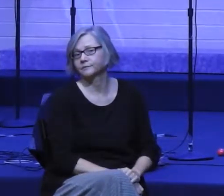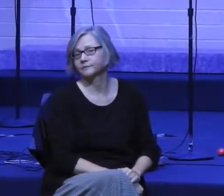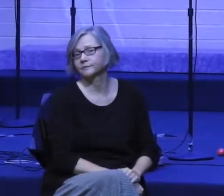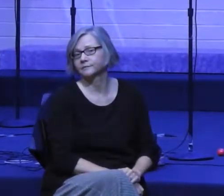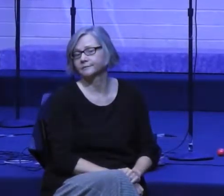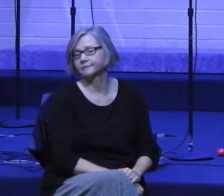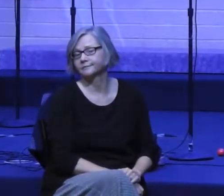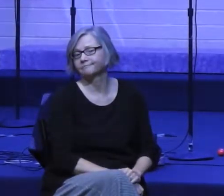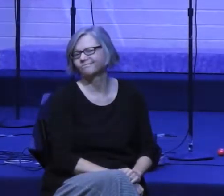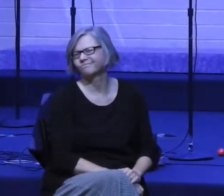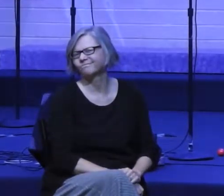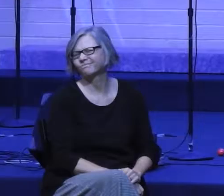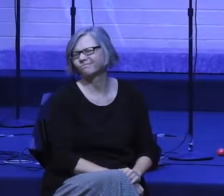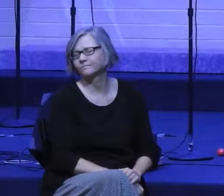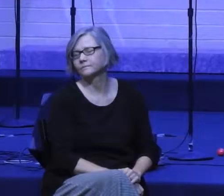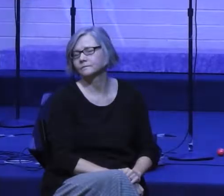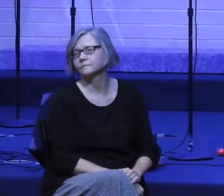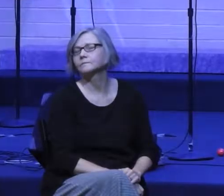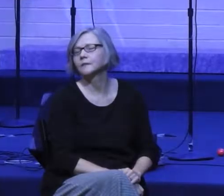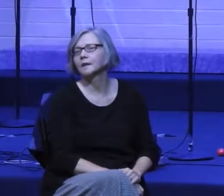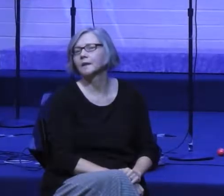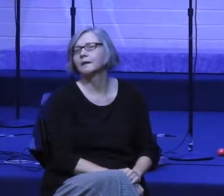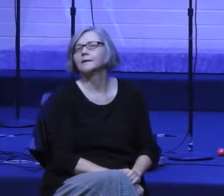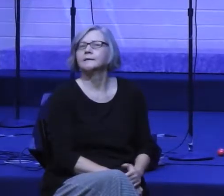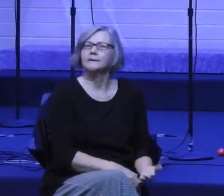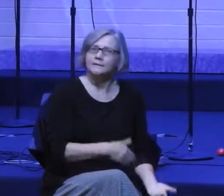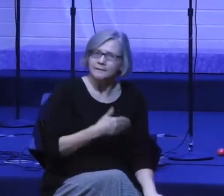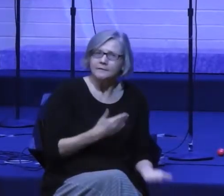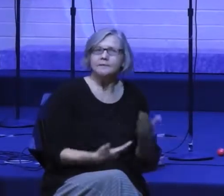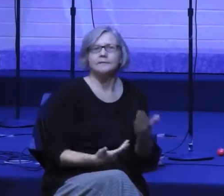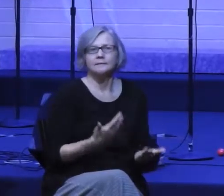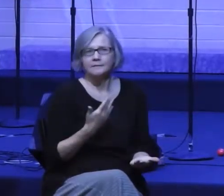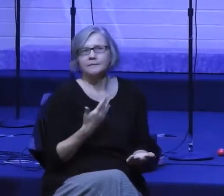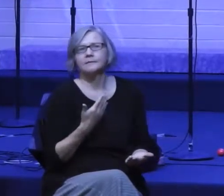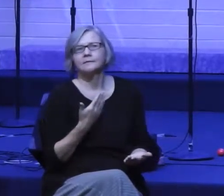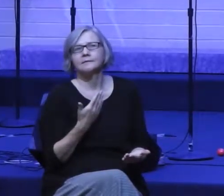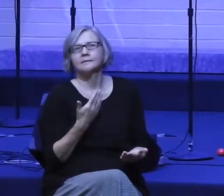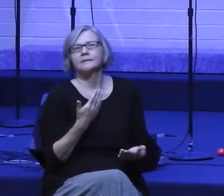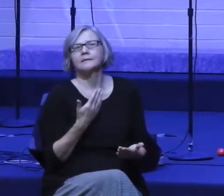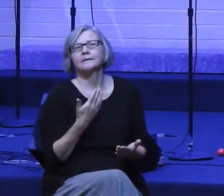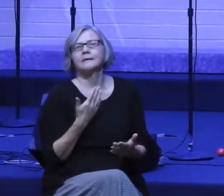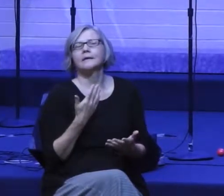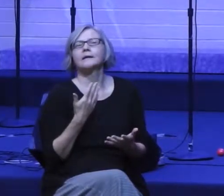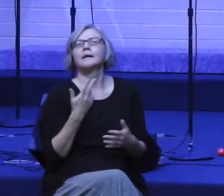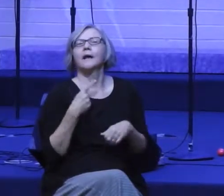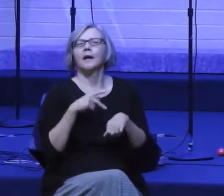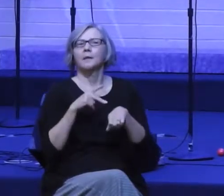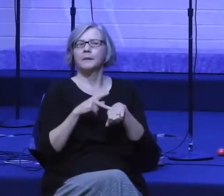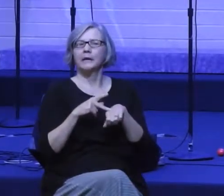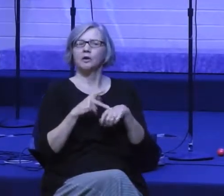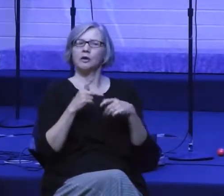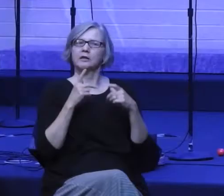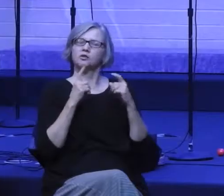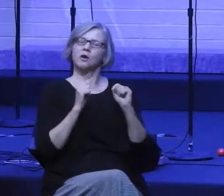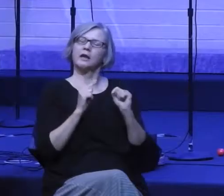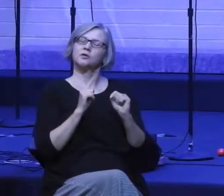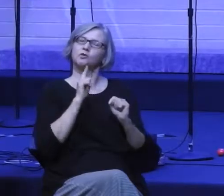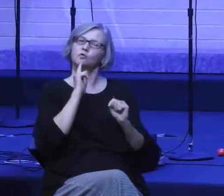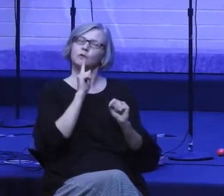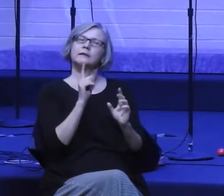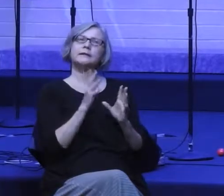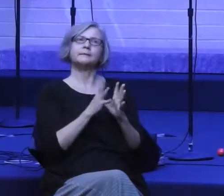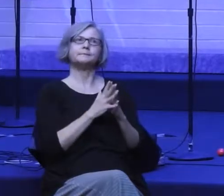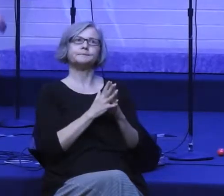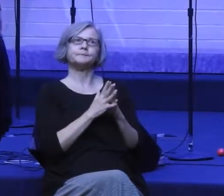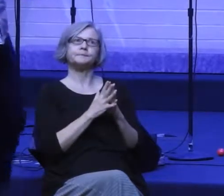Is that what Peter's talking about? Love covers over a multitude of sins? We just sweep it under the rug? We just ignore it? We just close our eyes and hope that it